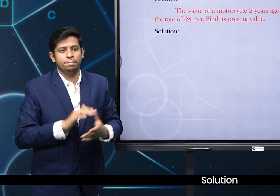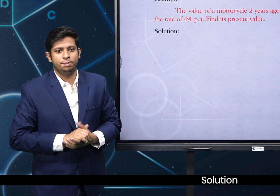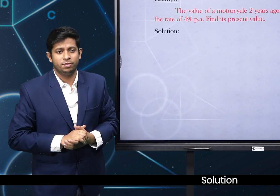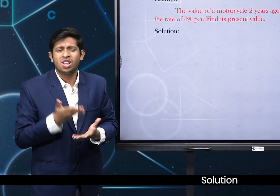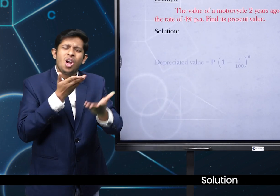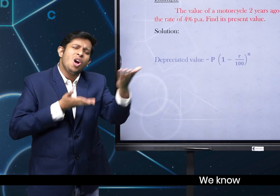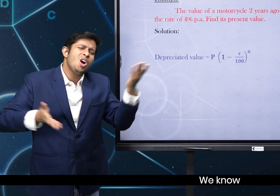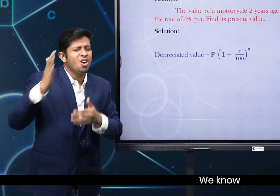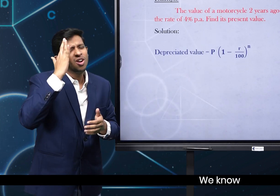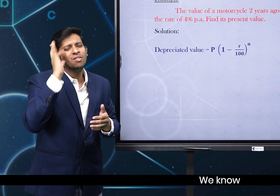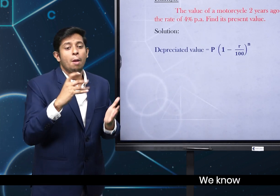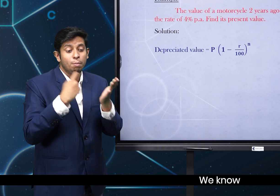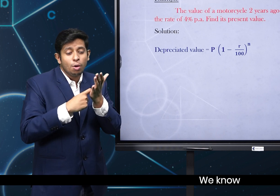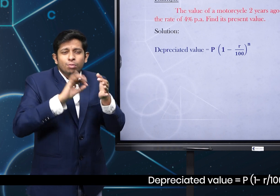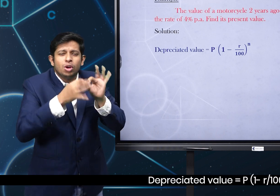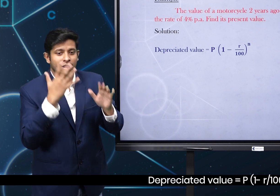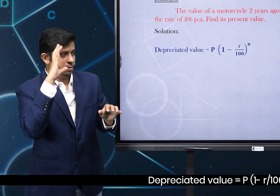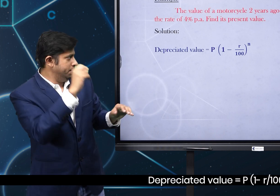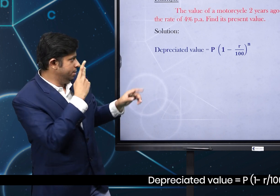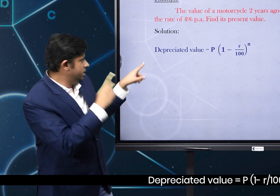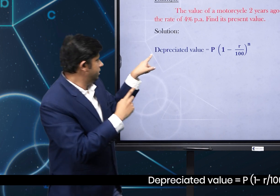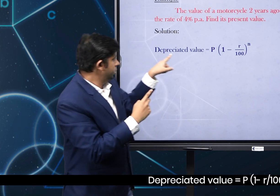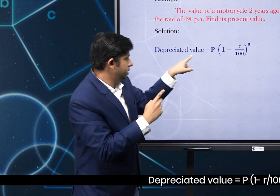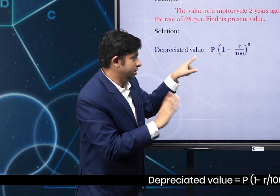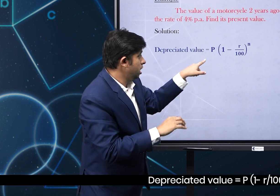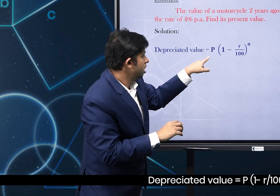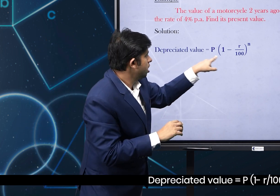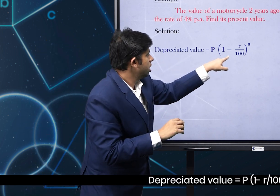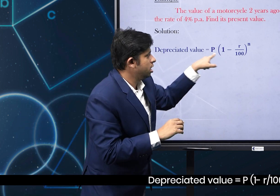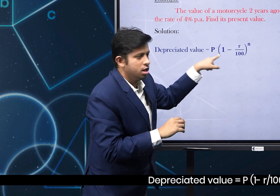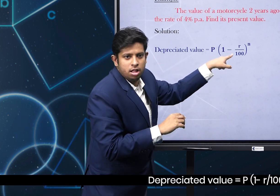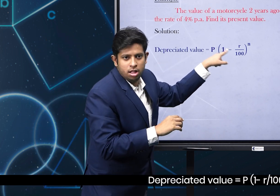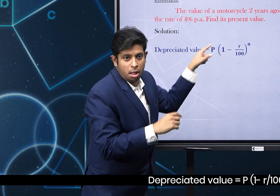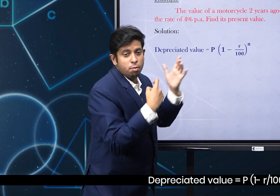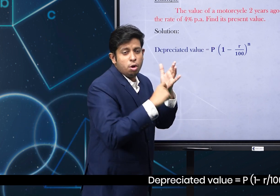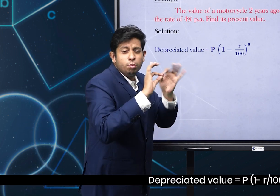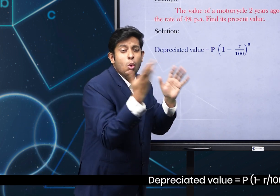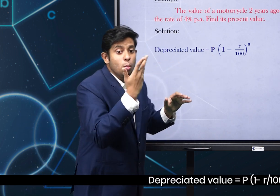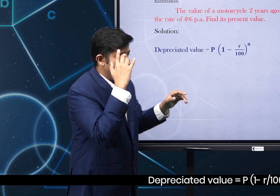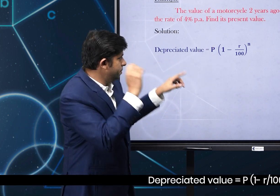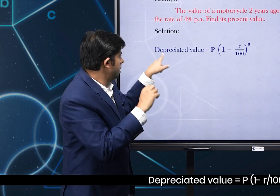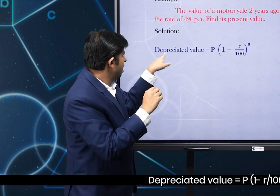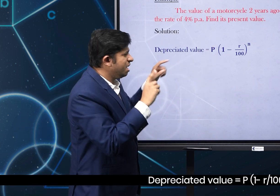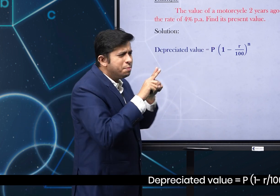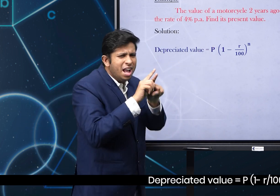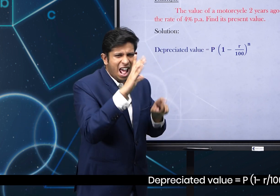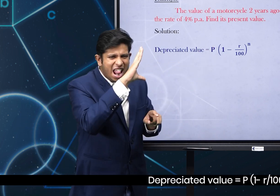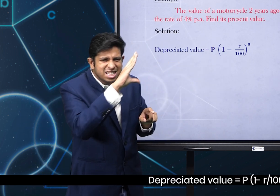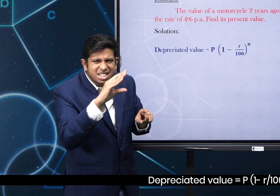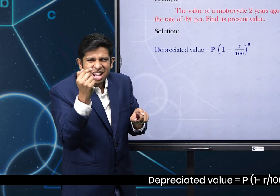Solution. We know depreciated value is equal to P into 1 minus R by 100 whole power n.